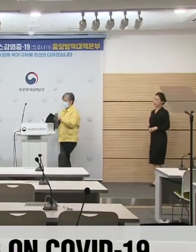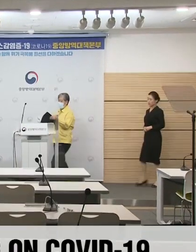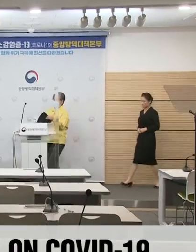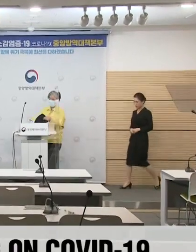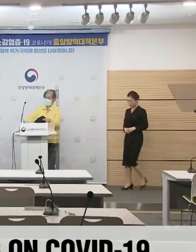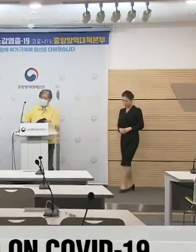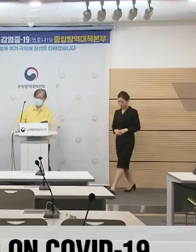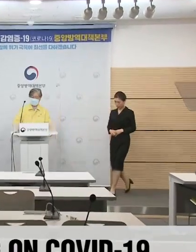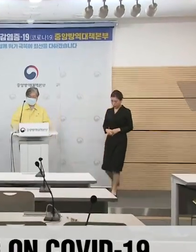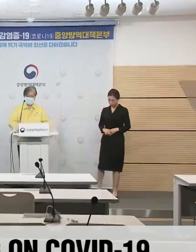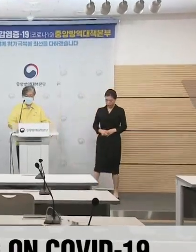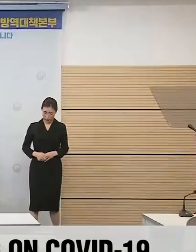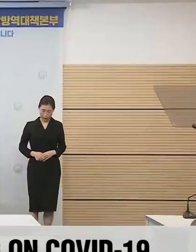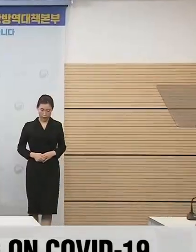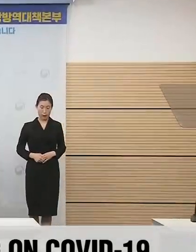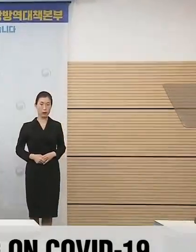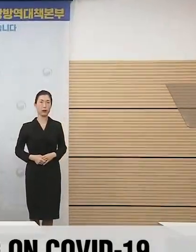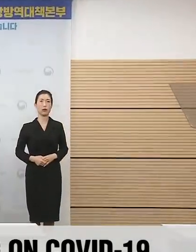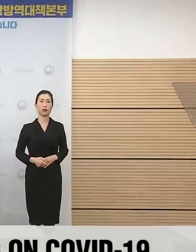afterwards.